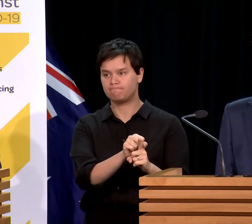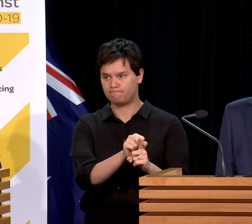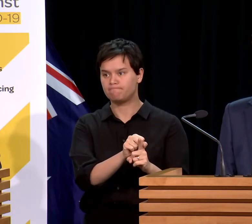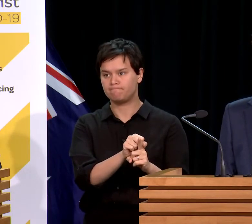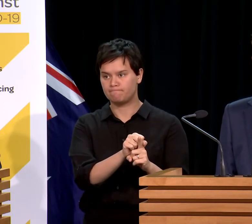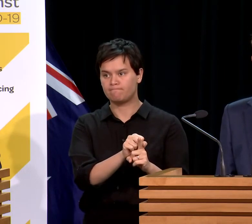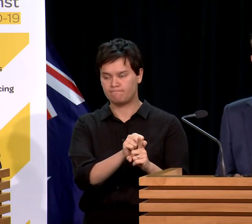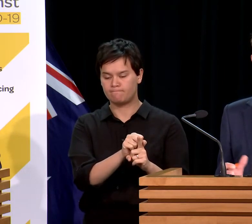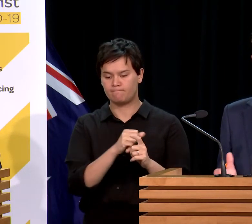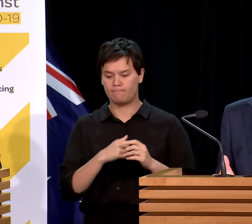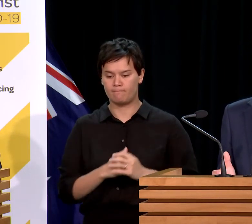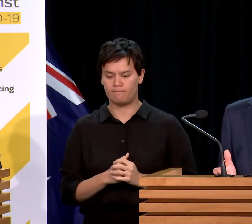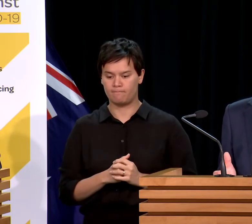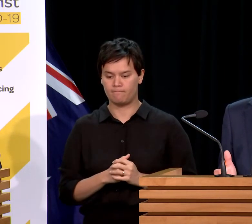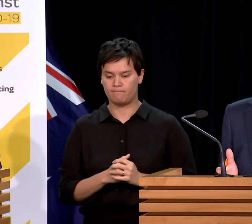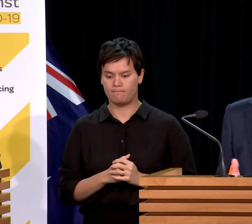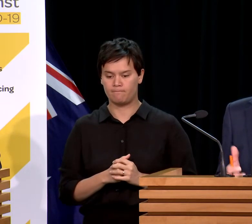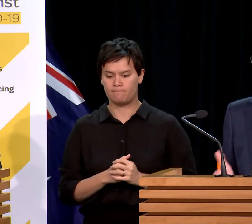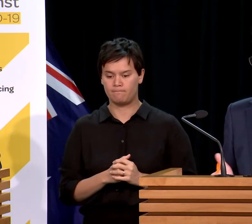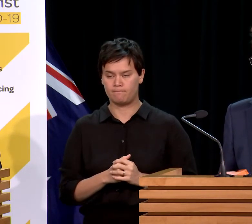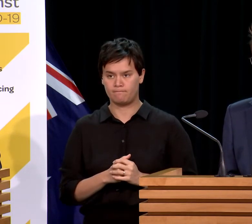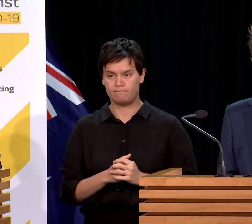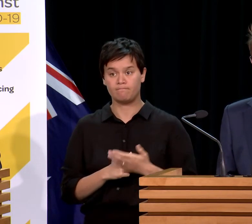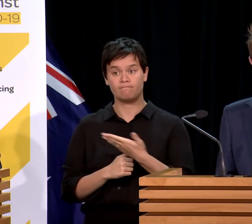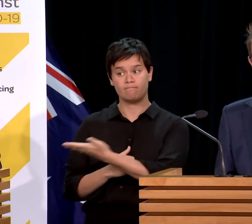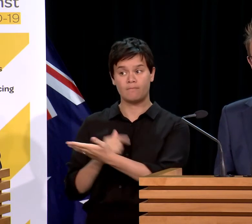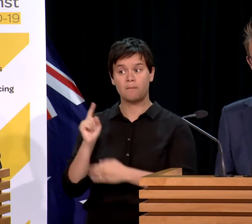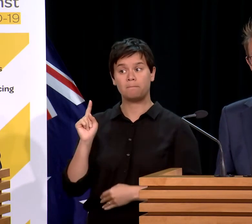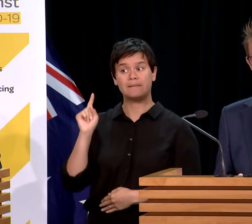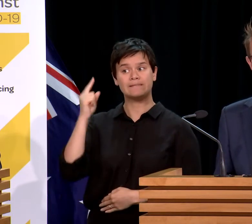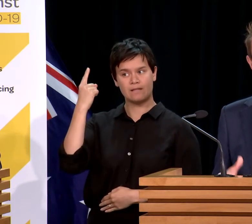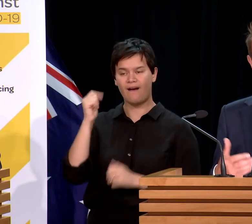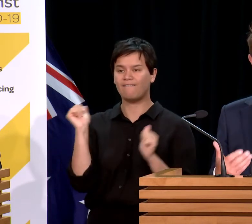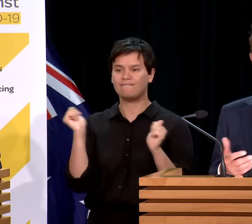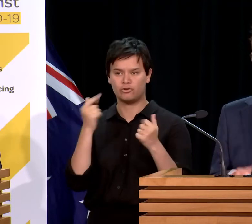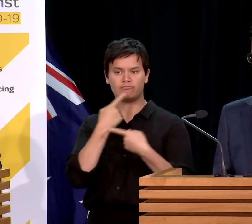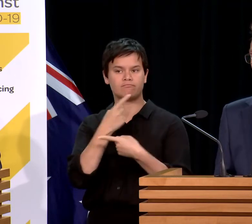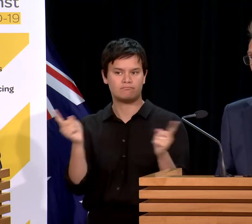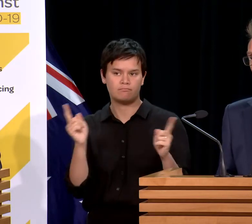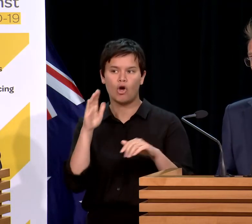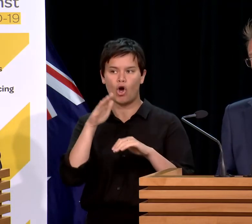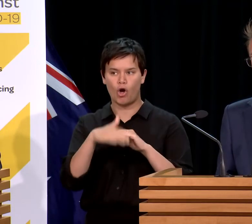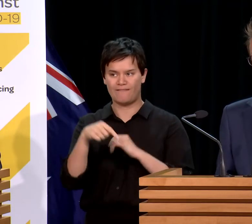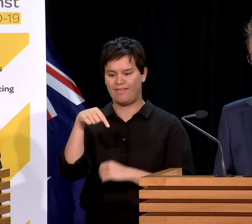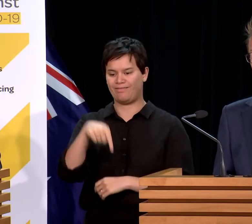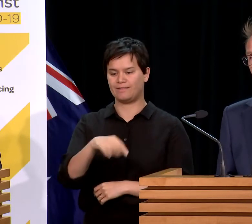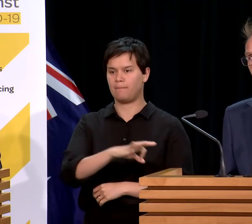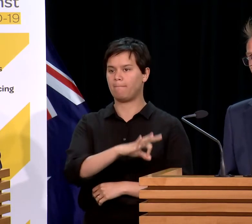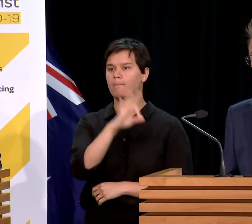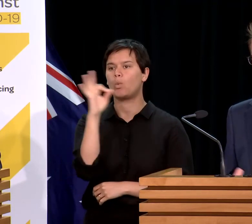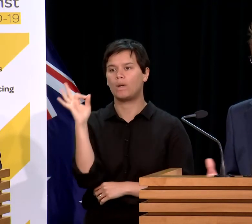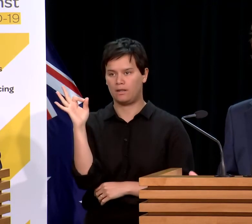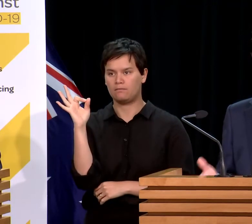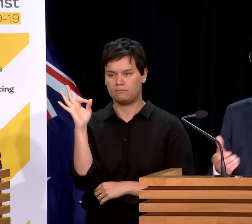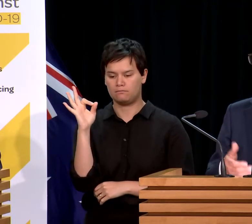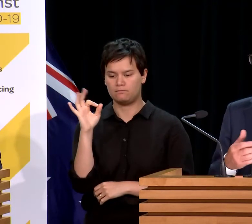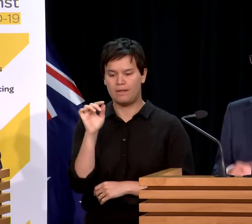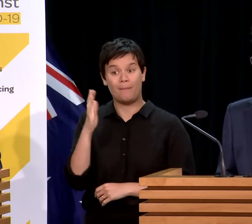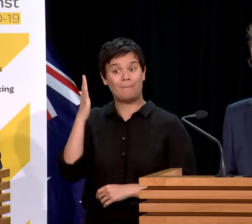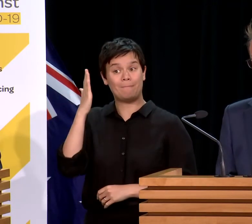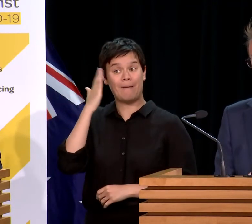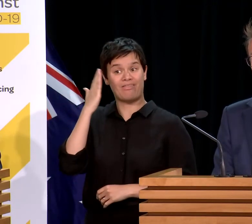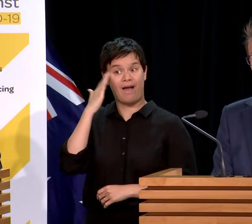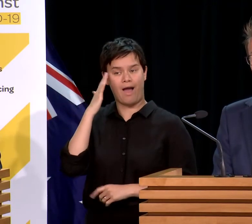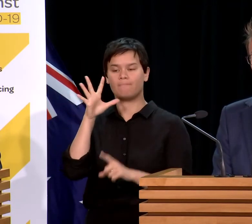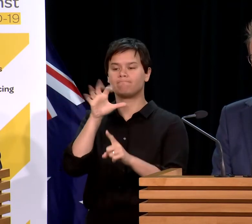Minister has outlined the news we received later in the morning about what we're referring to now as Case D, who is the mother of Case